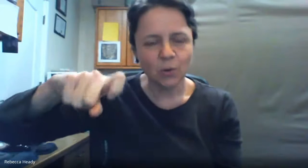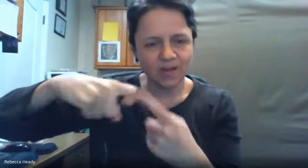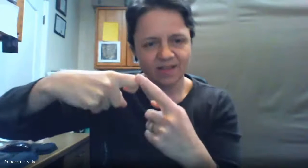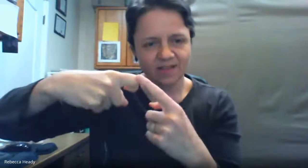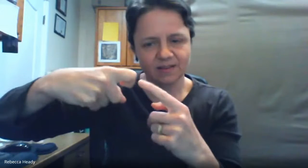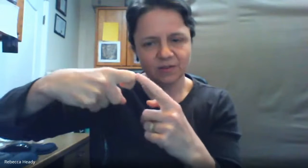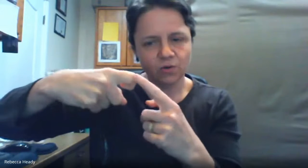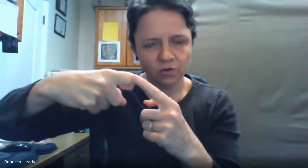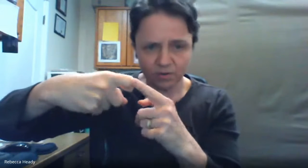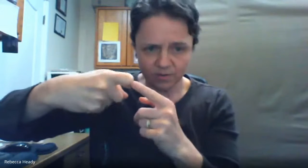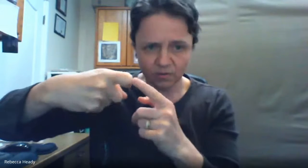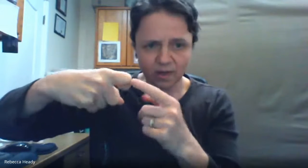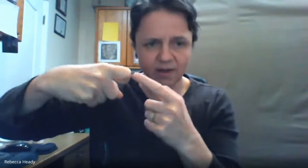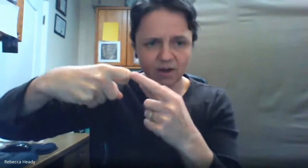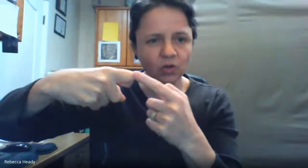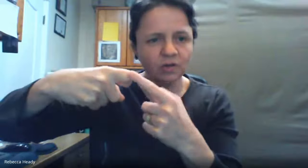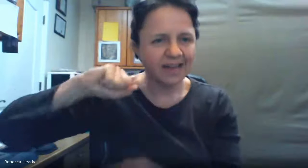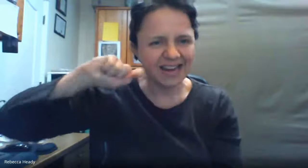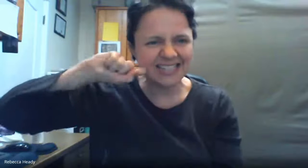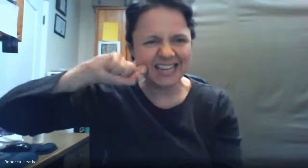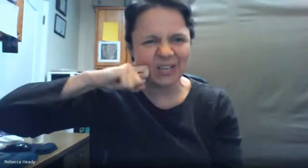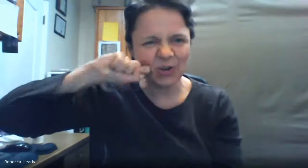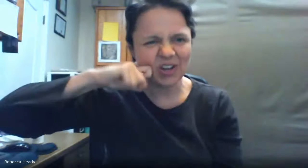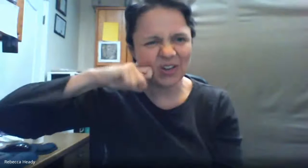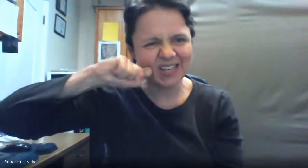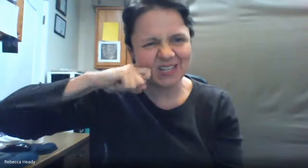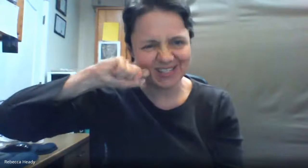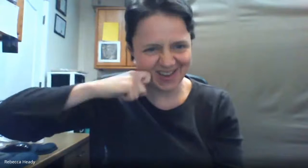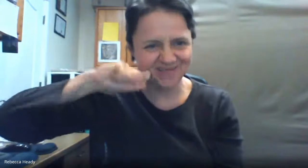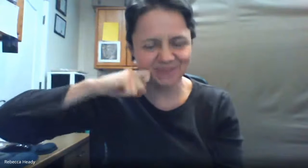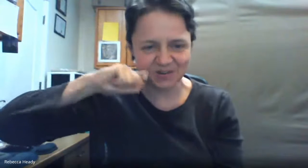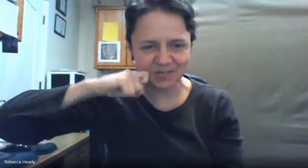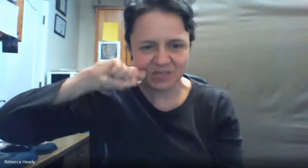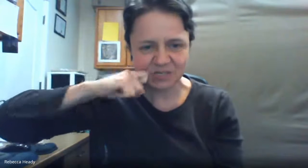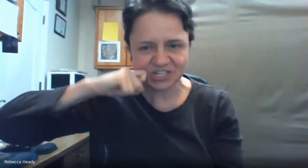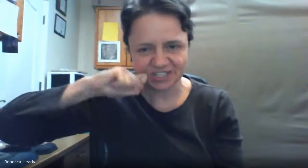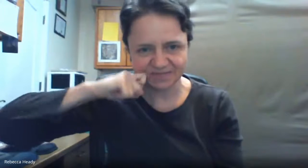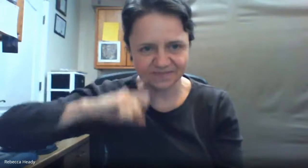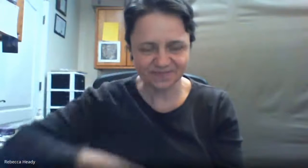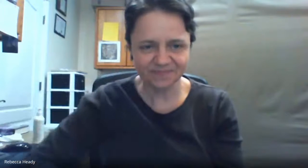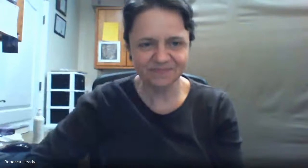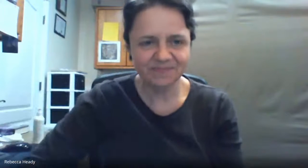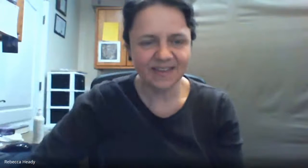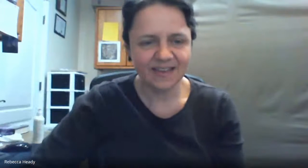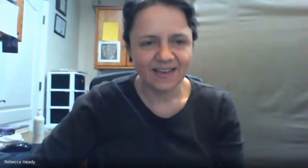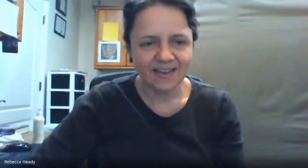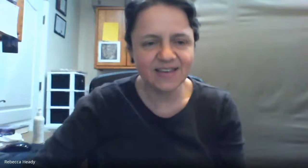So little knuckle, kind of digging your knuckle into, yep, better, into your cheek. This,